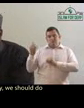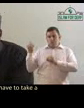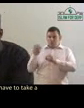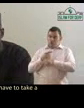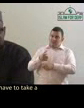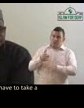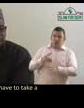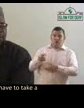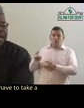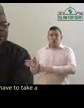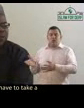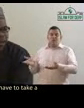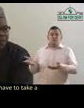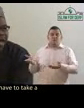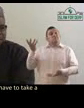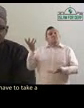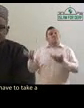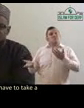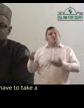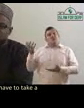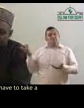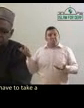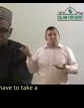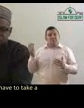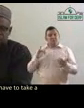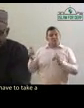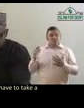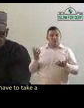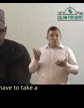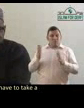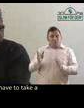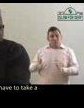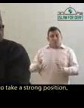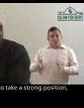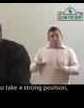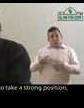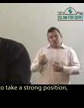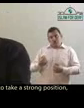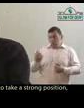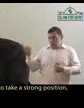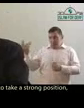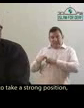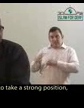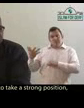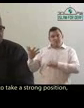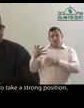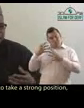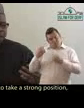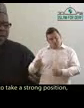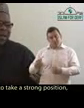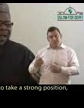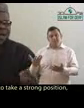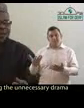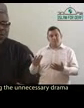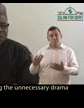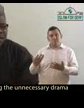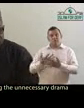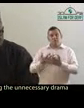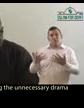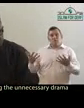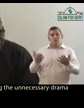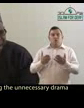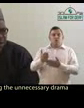way, we should do it that way. Sometimes you have to take a strong position. The husband, the wife have to take a strong position. But a lot of times